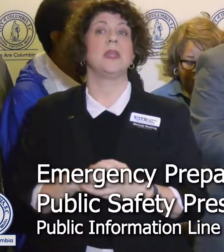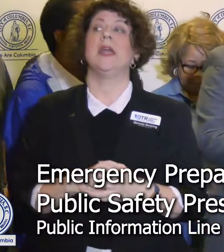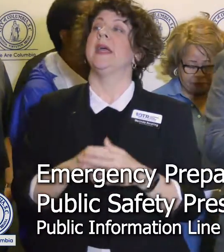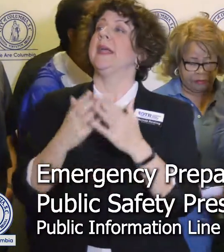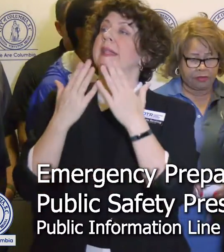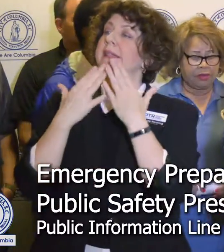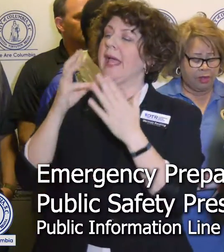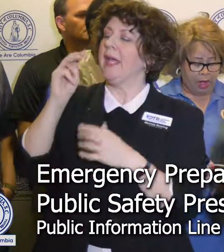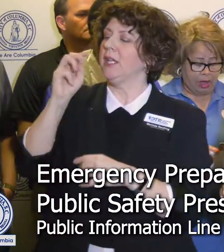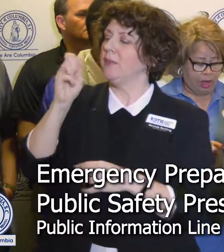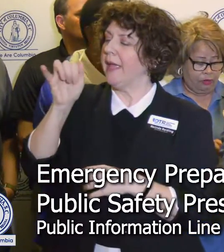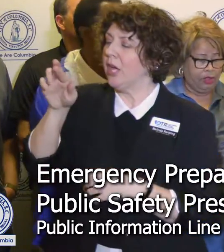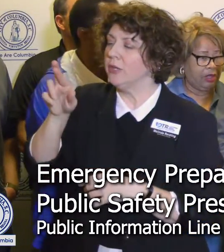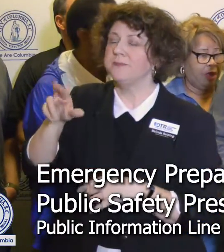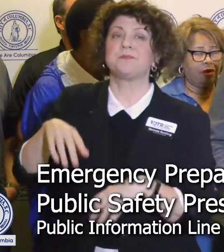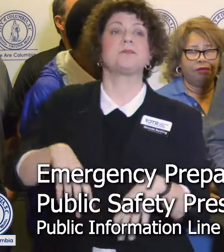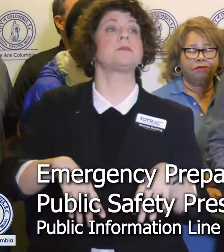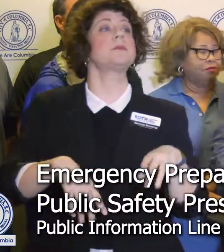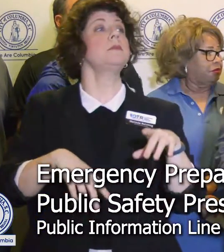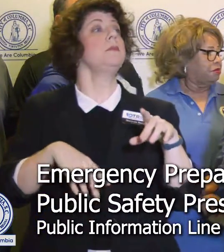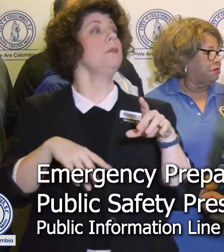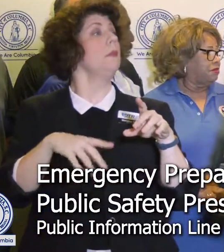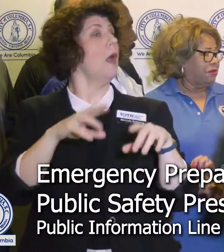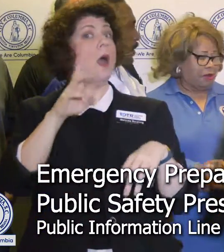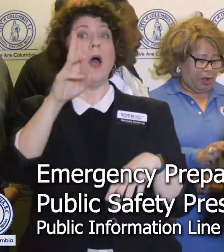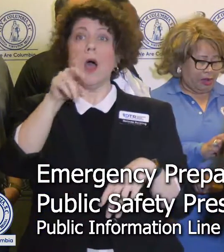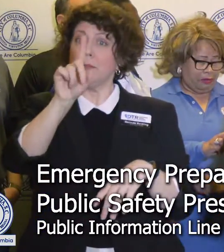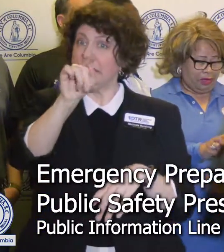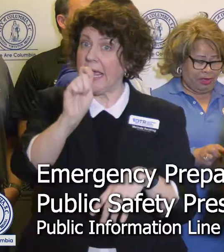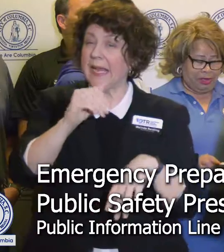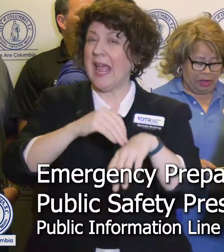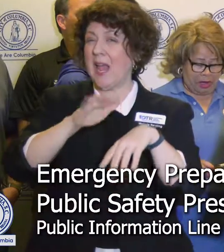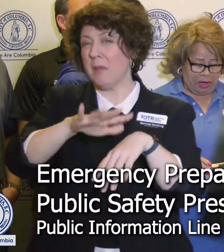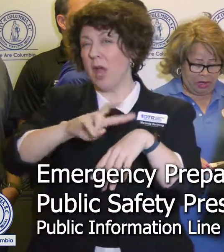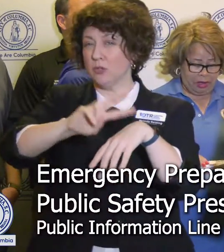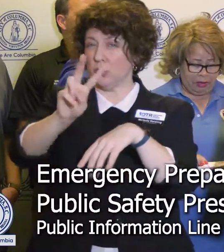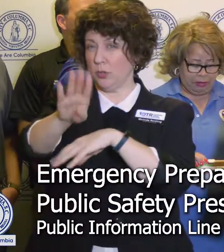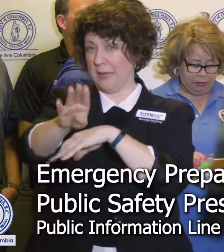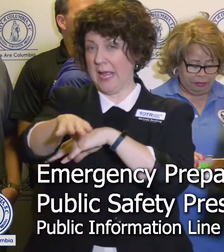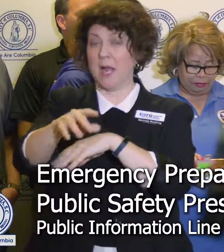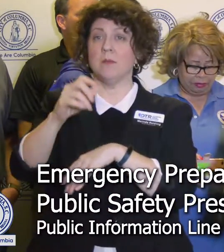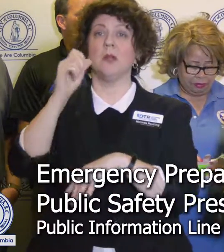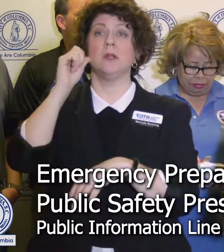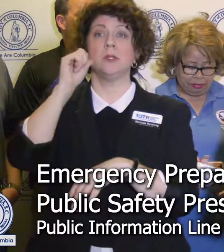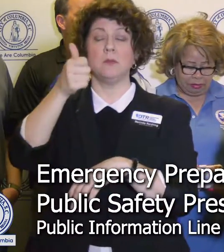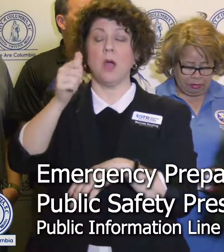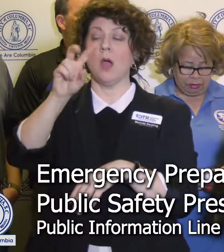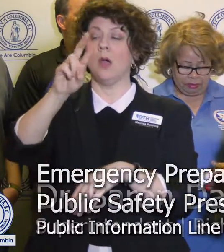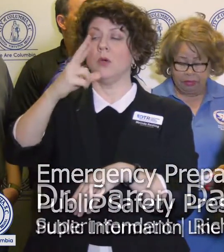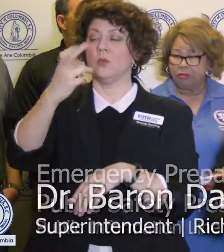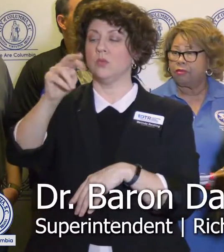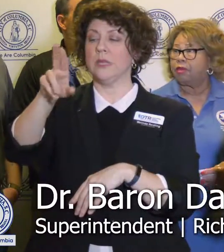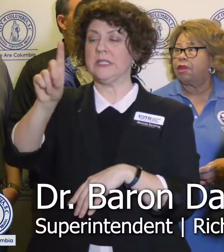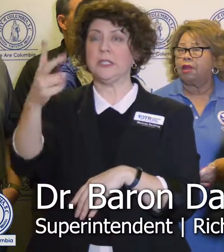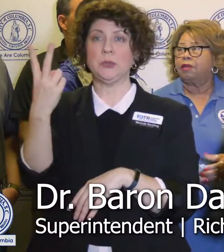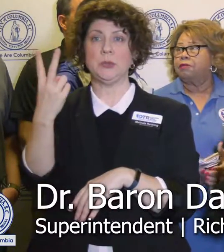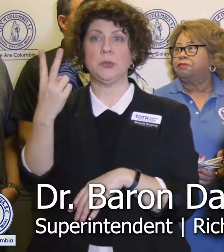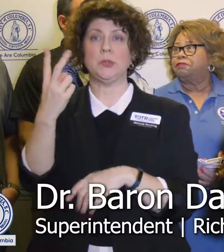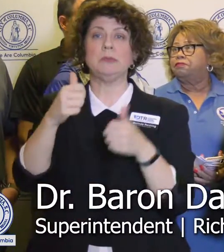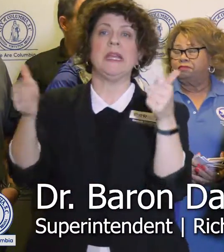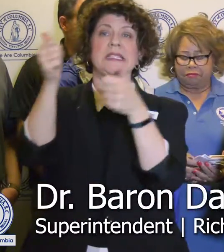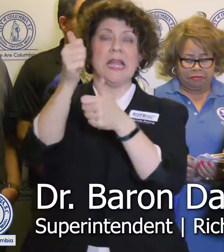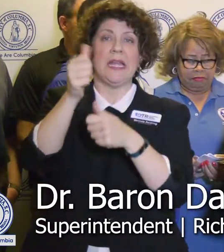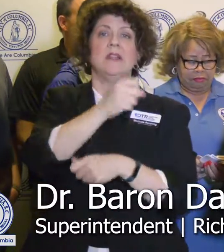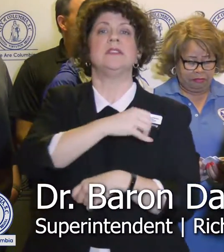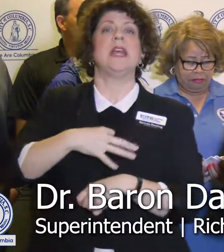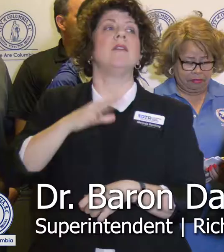Thank you, Mr. Mayor. Just as an update, at about 2 p.m. on tomorrow, the Richland 2 executive staff and superintendent's